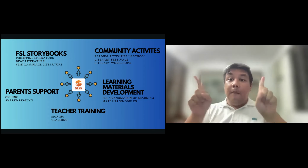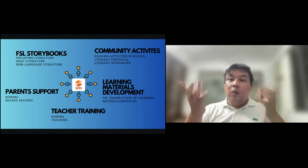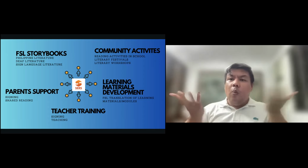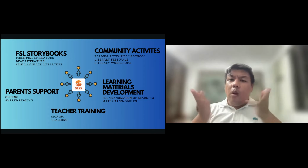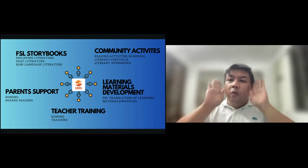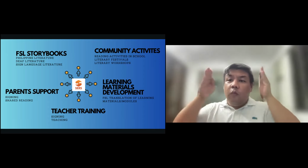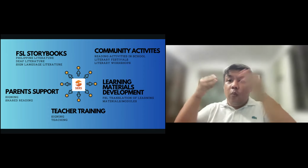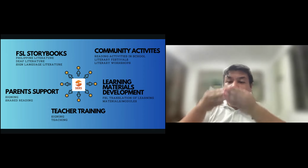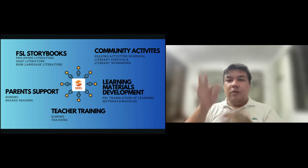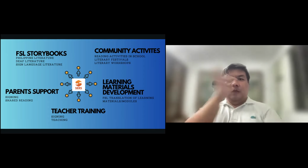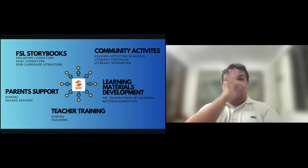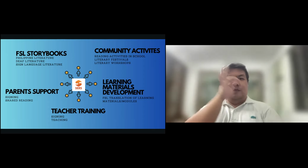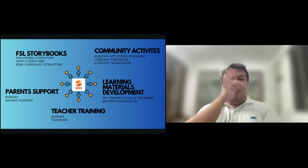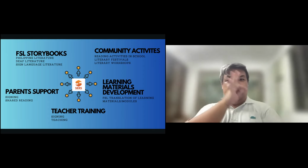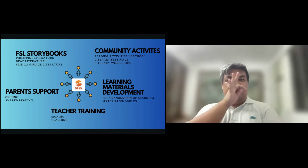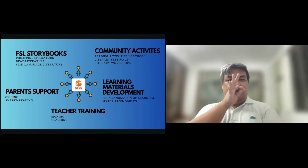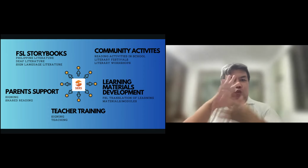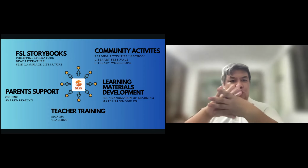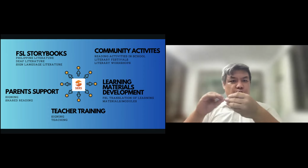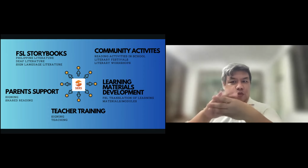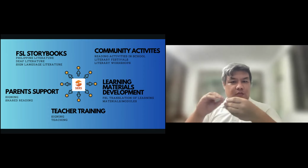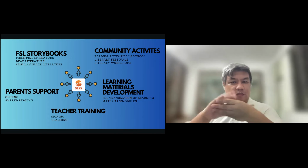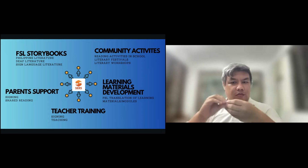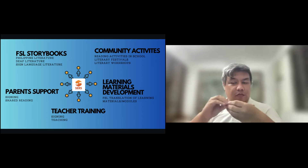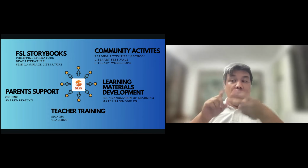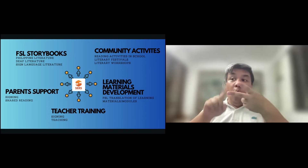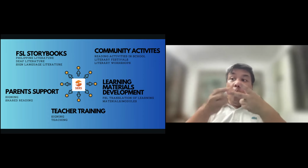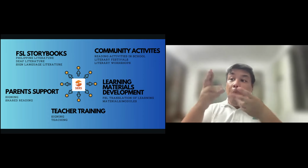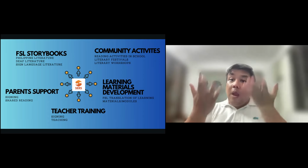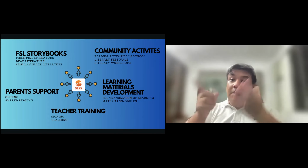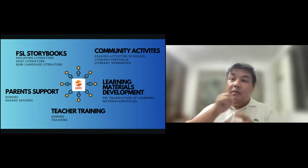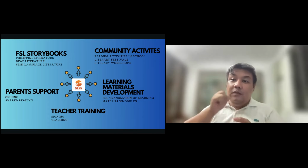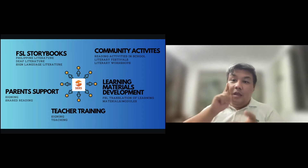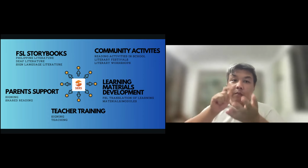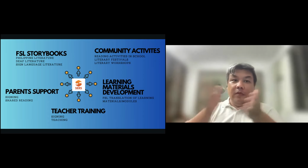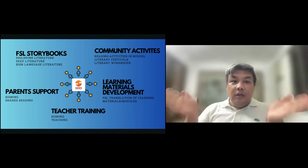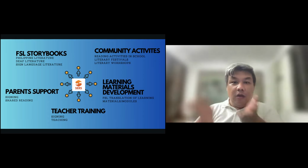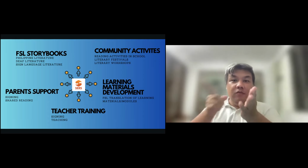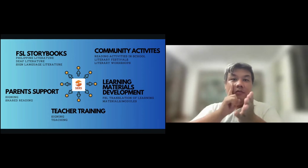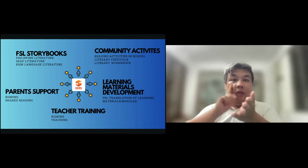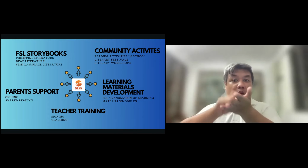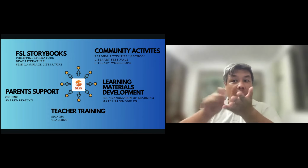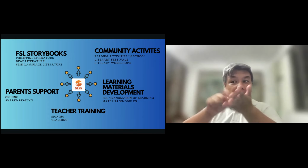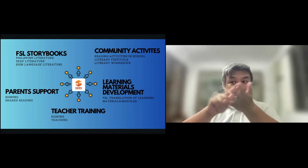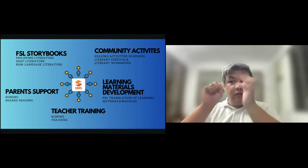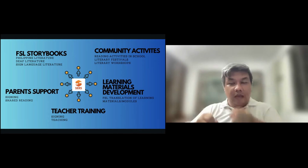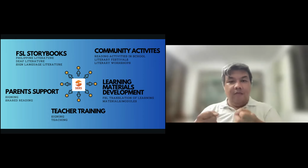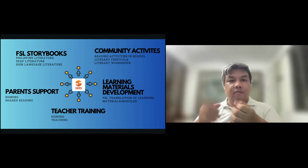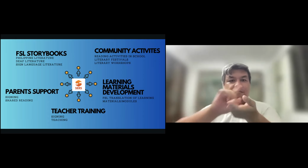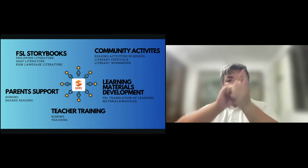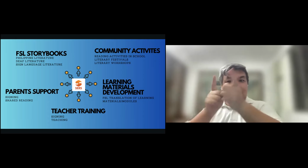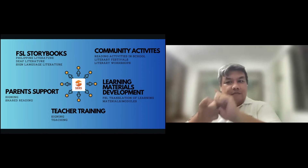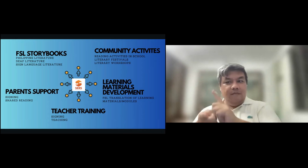other stories that they are outside and that we as Philippines don't know. Probably the deaf